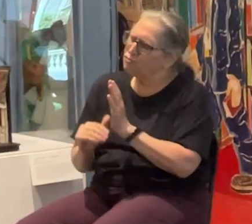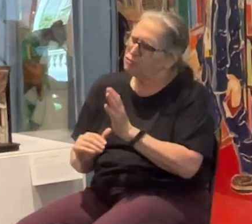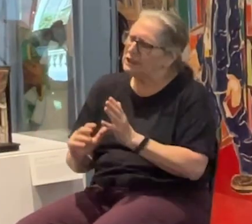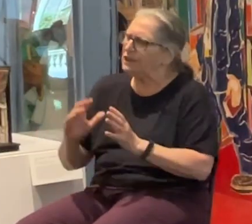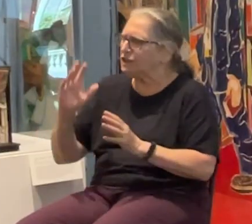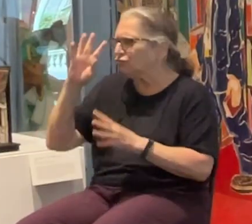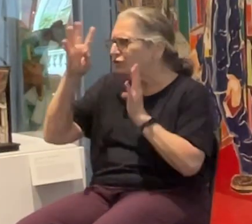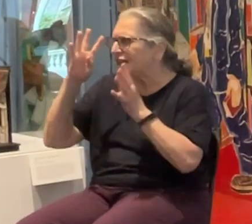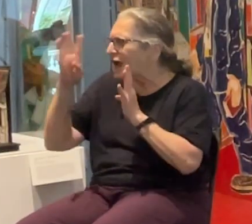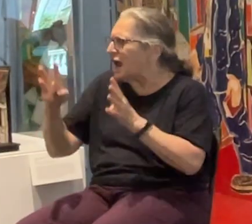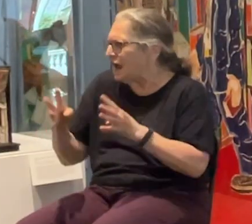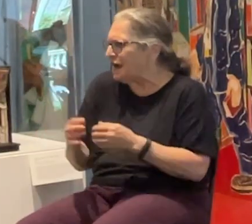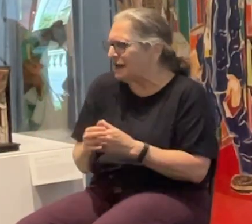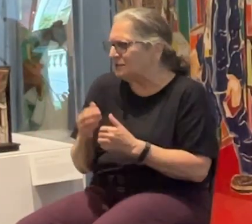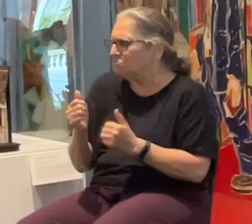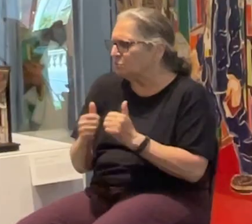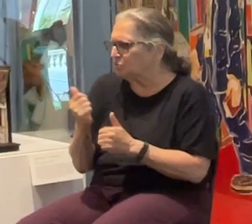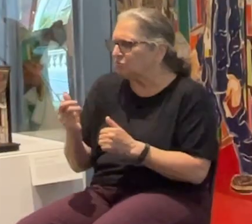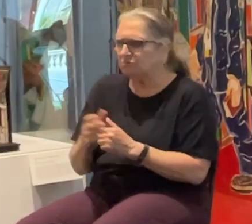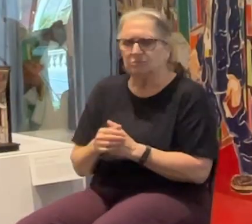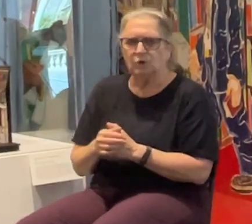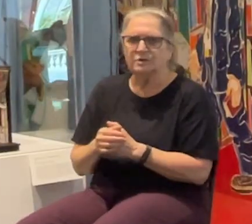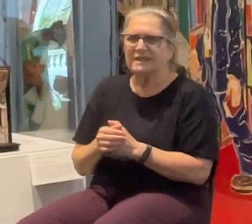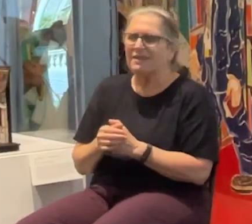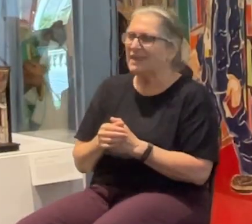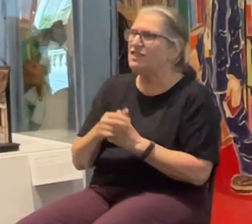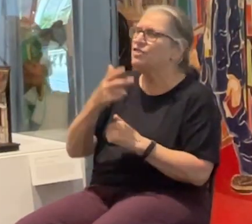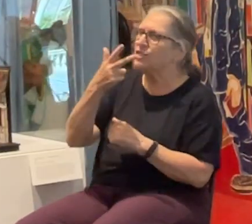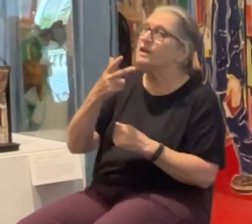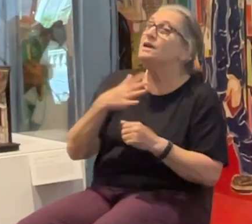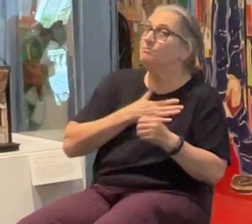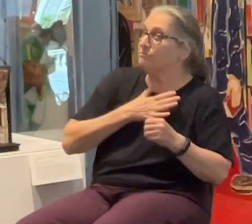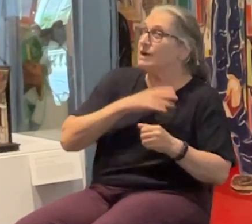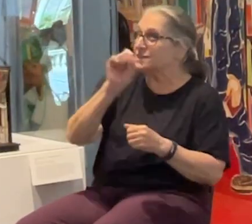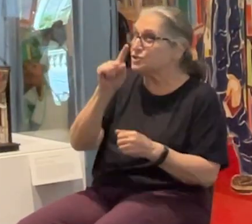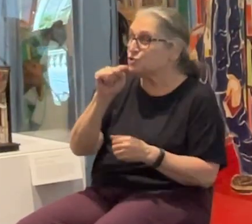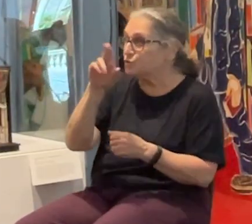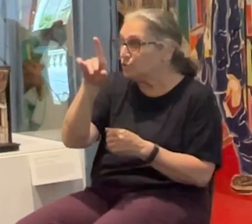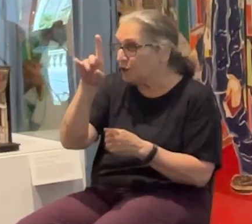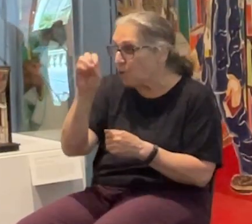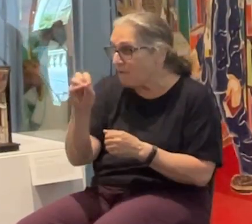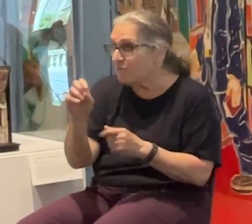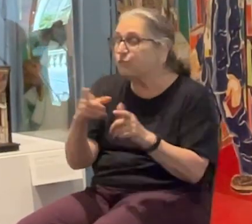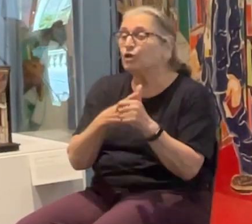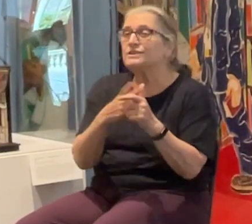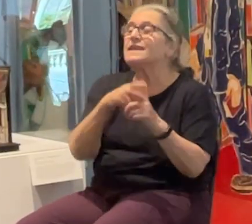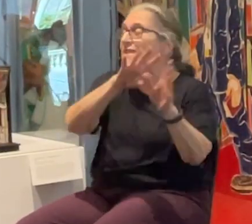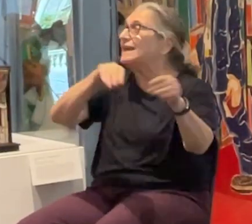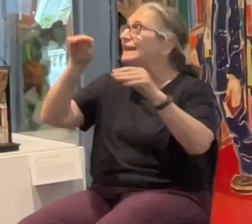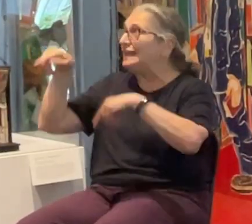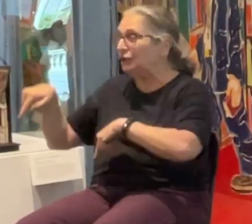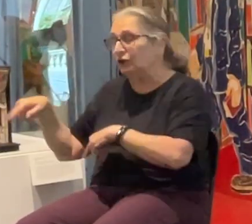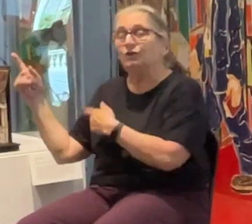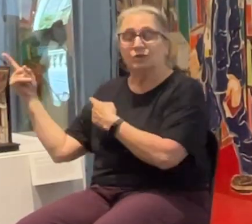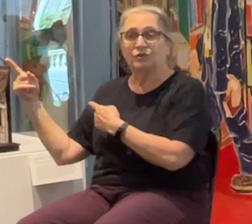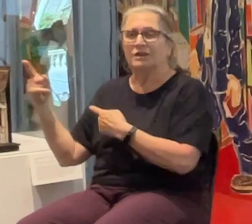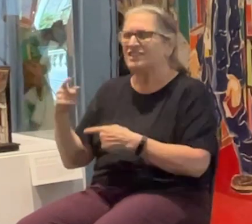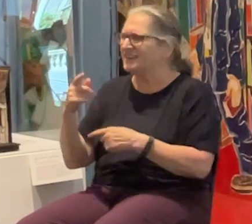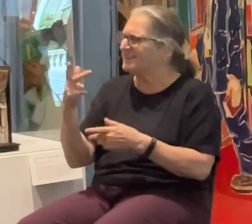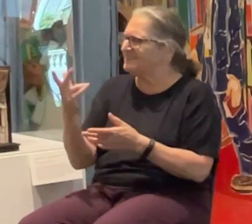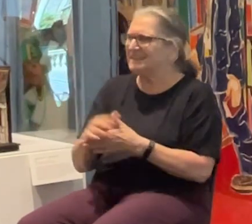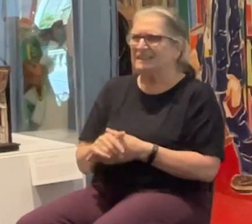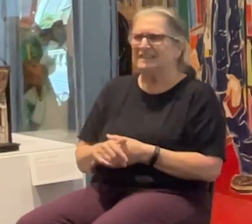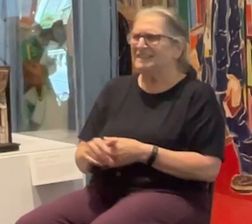maybe 3-4 weeks or something in here to reset it up. I don't know, it took a while. Yeah, while you were here, I think at least